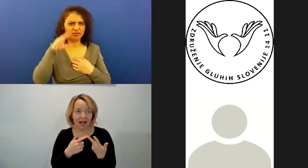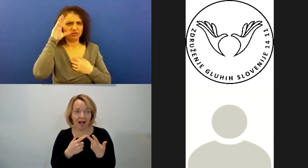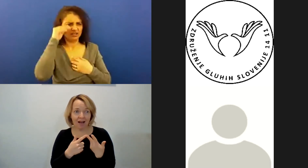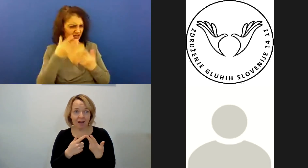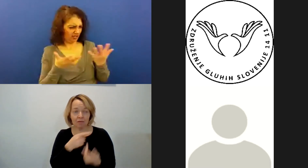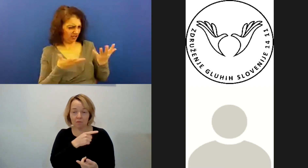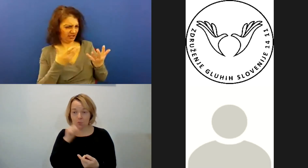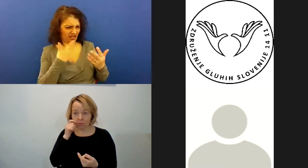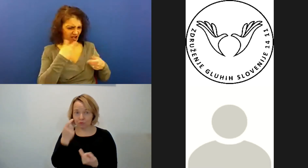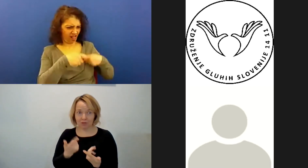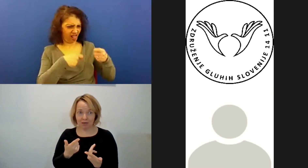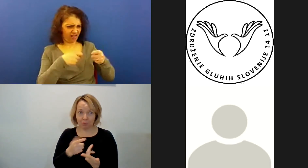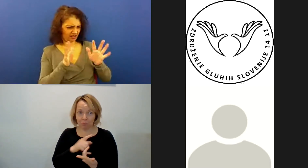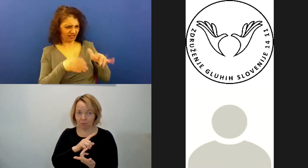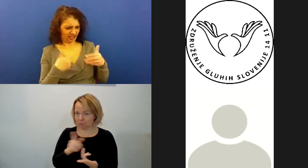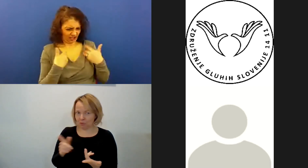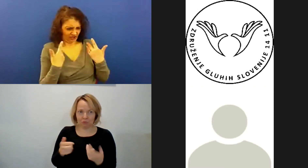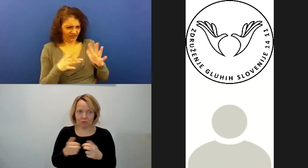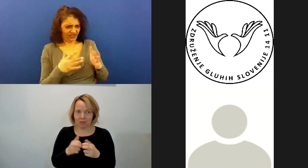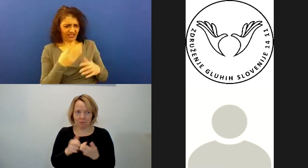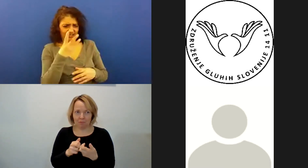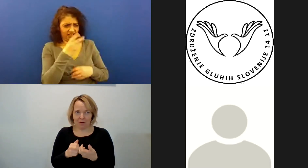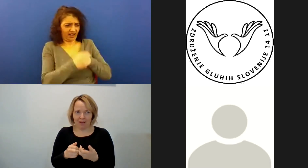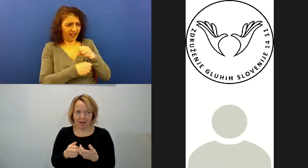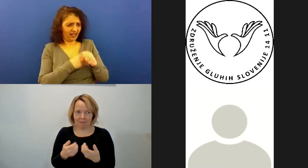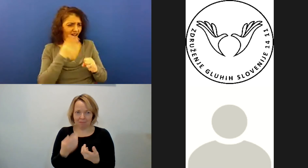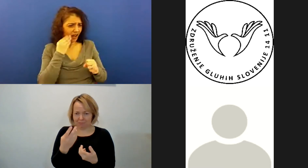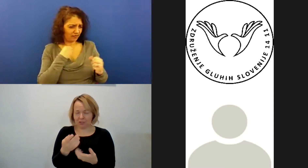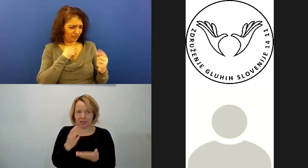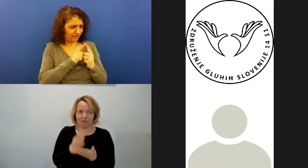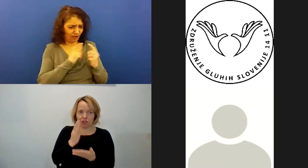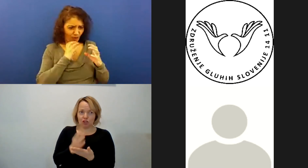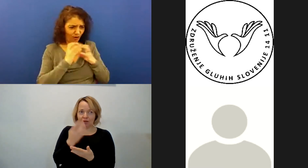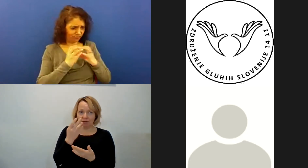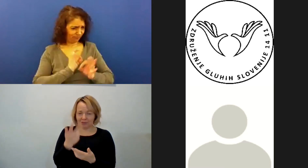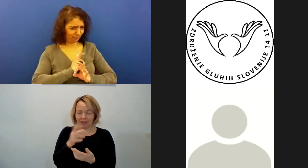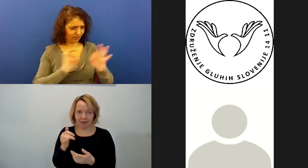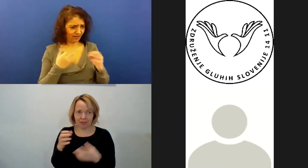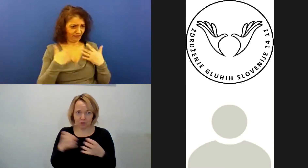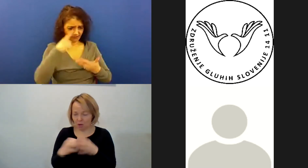I'm a Roma and I'm deaf. And the man said,